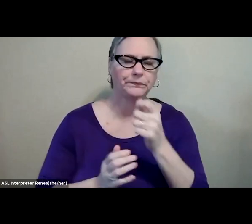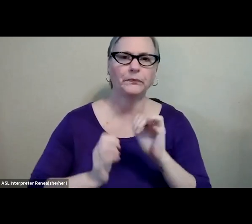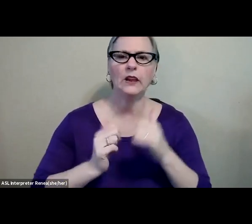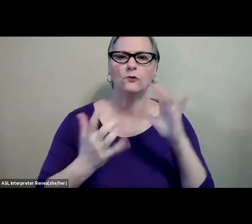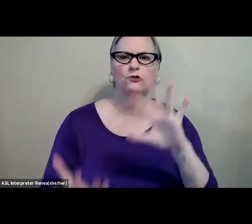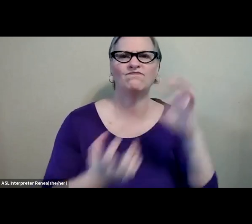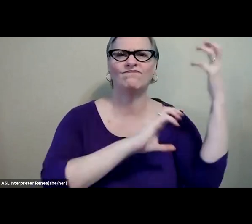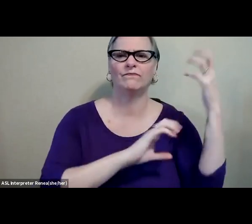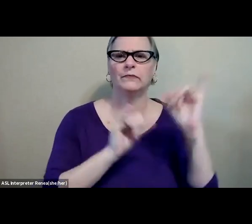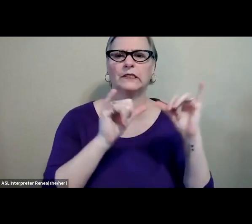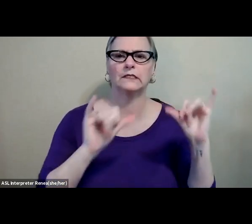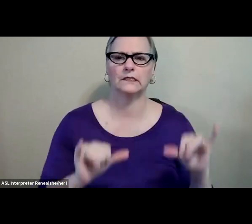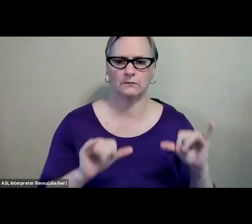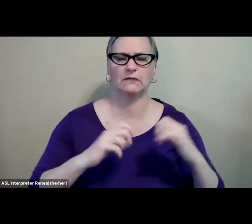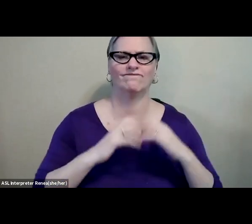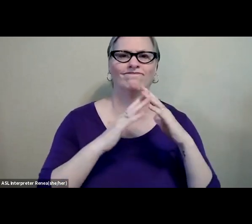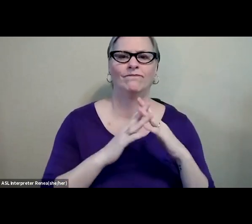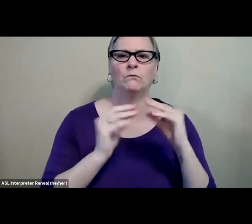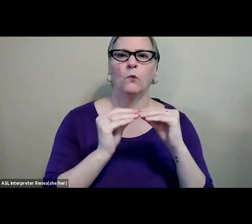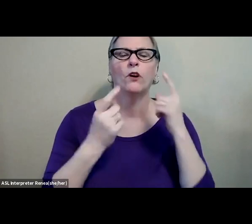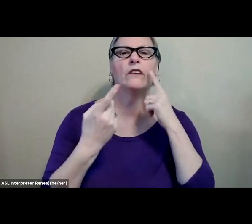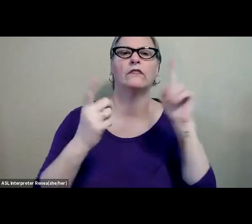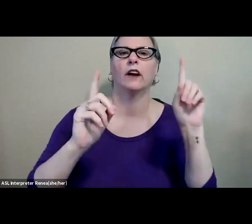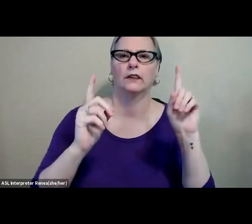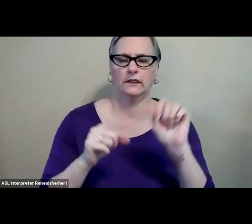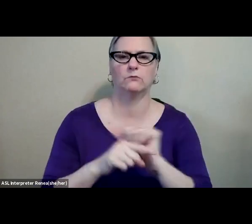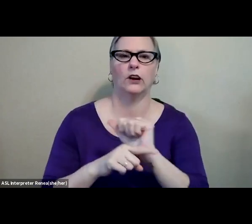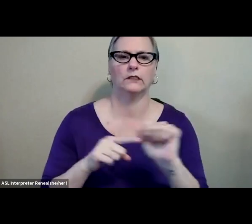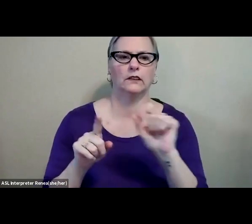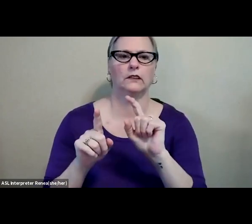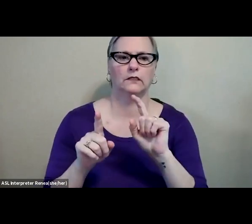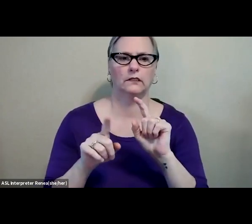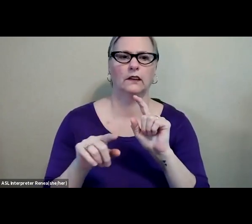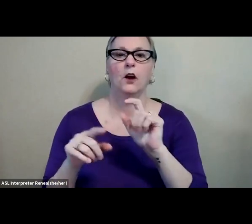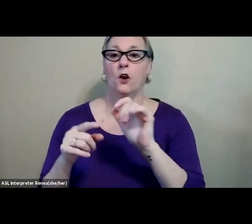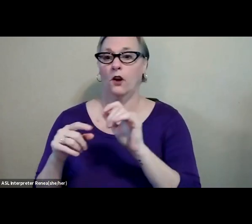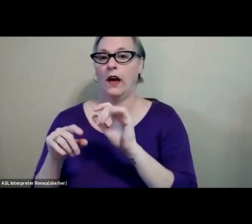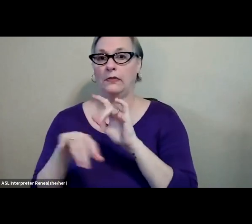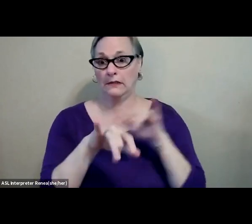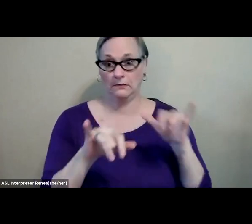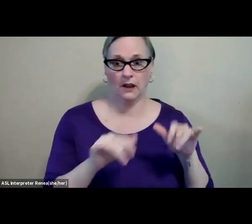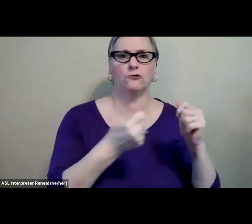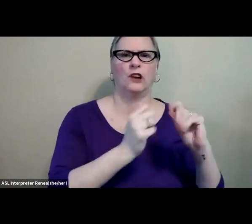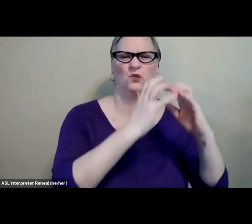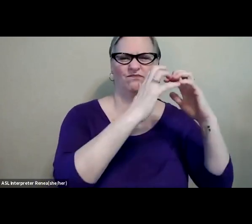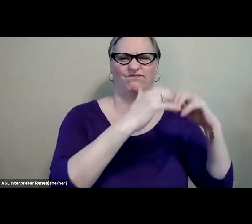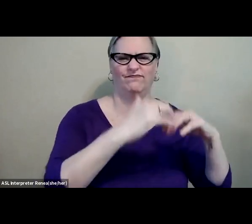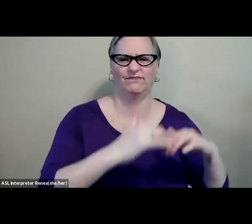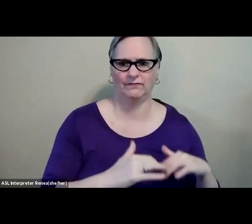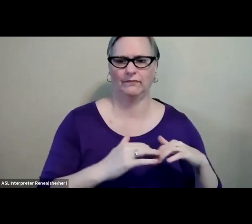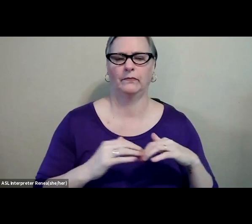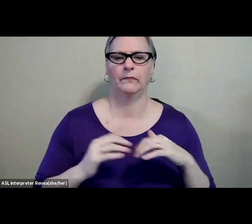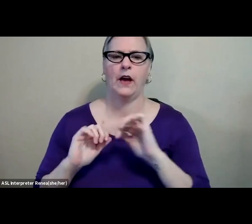and engage them in more effective practices while we're also kind of working to dismantle them so that's the space that i come to all of this